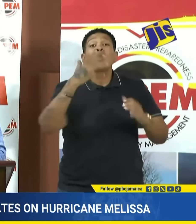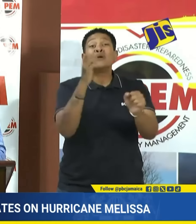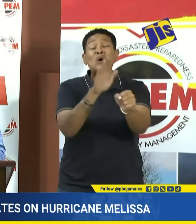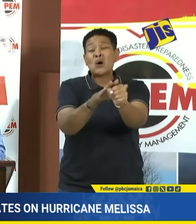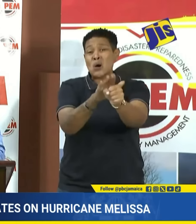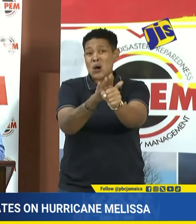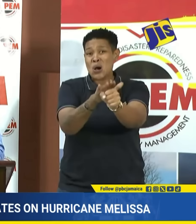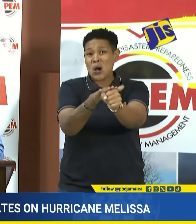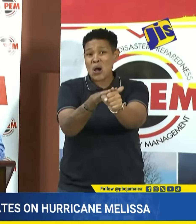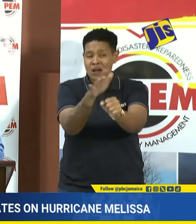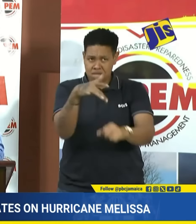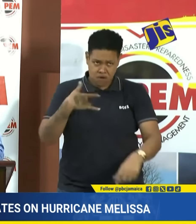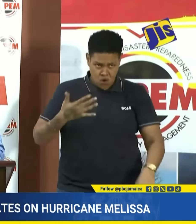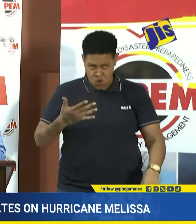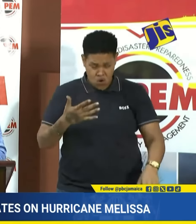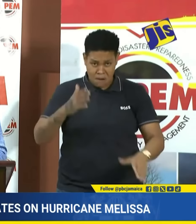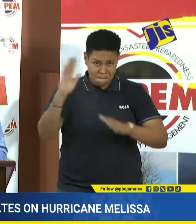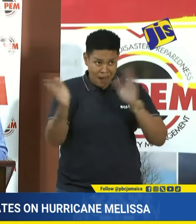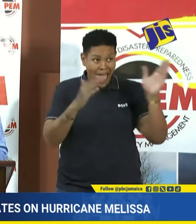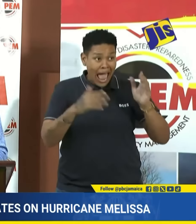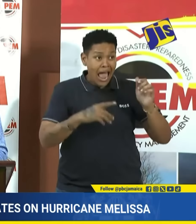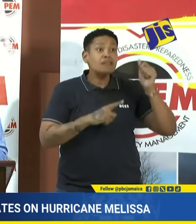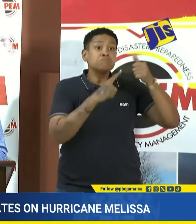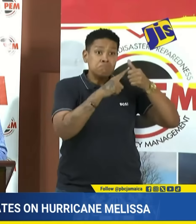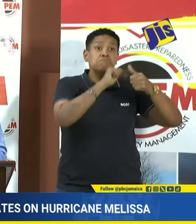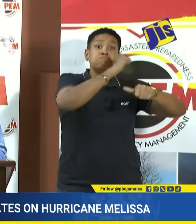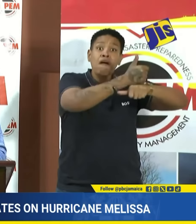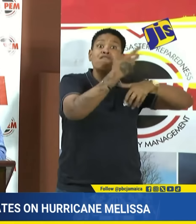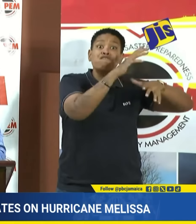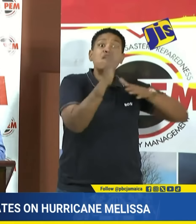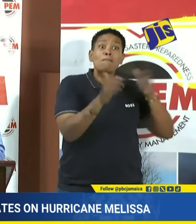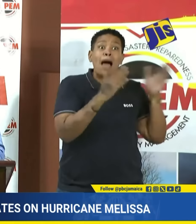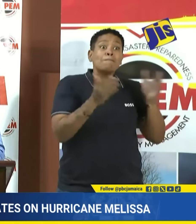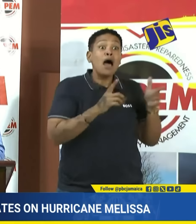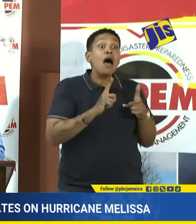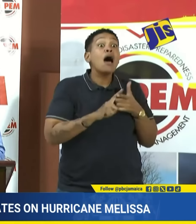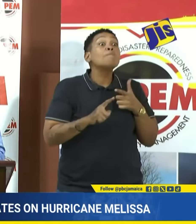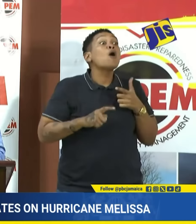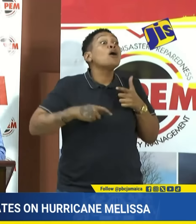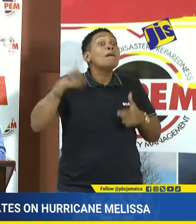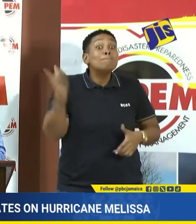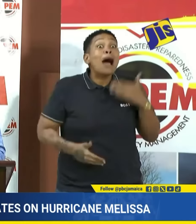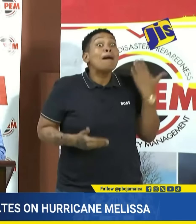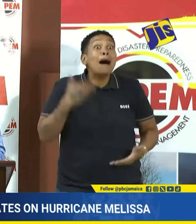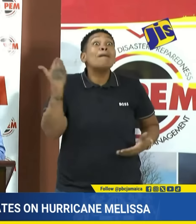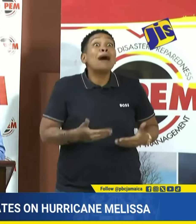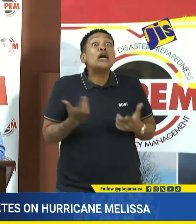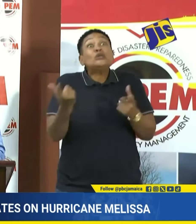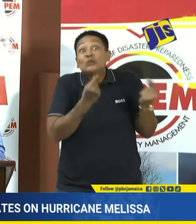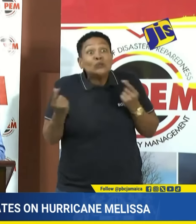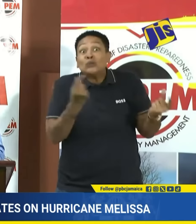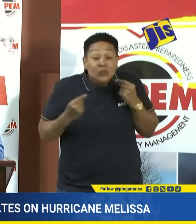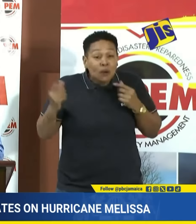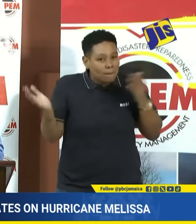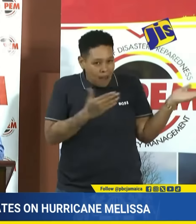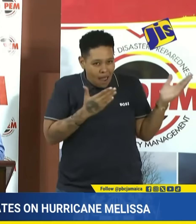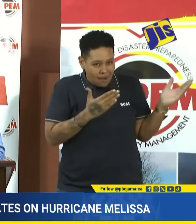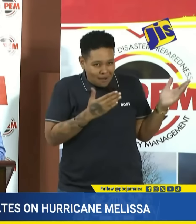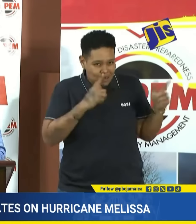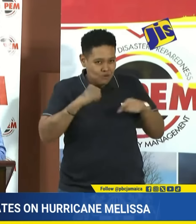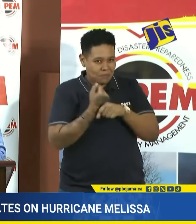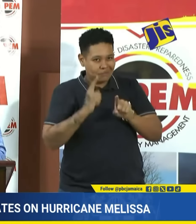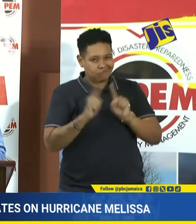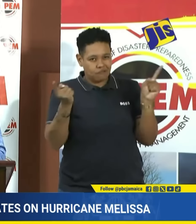to caution that the plan is one thing. The execution of that plan is what is going to